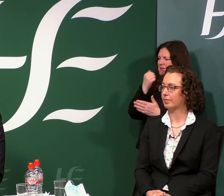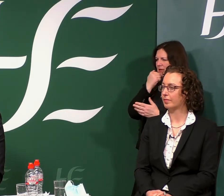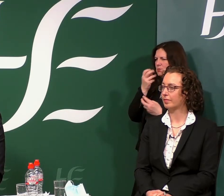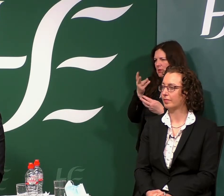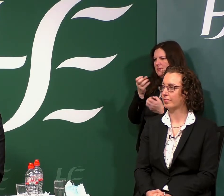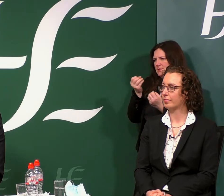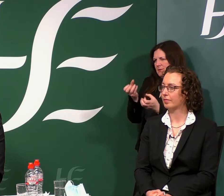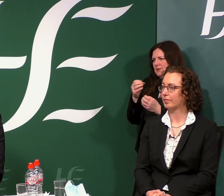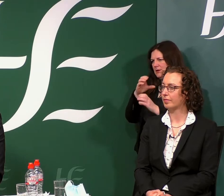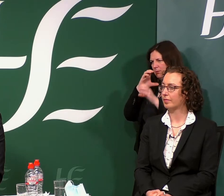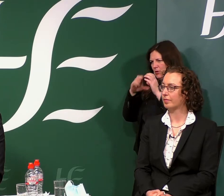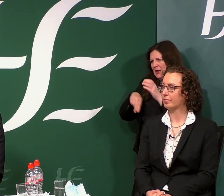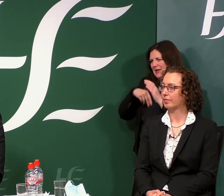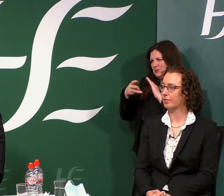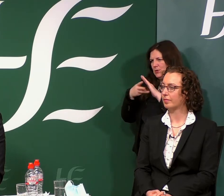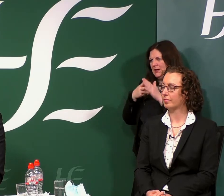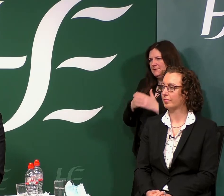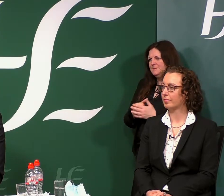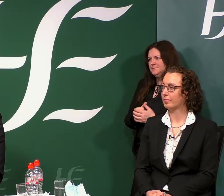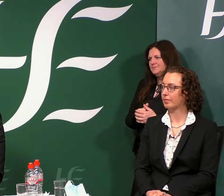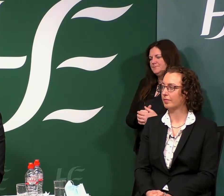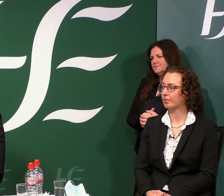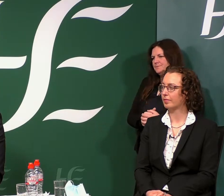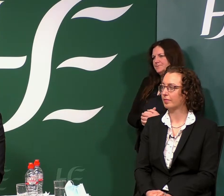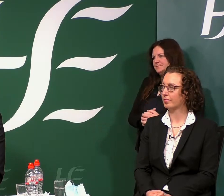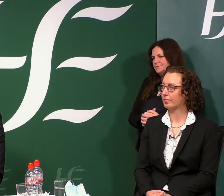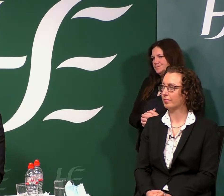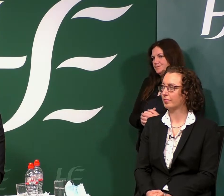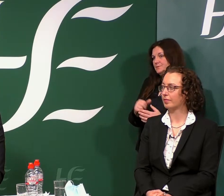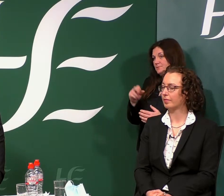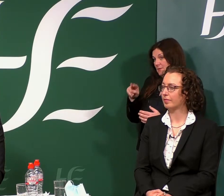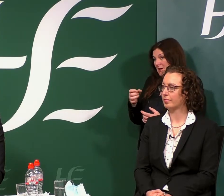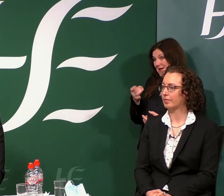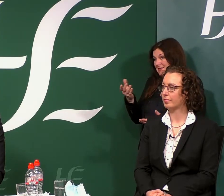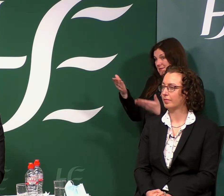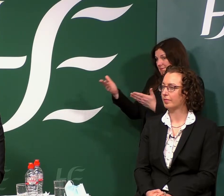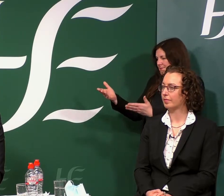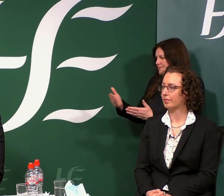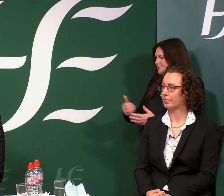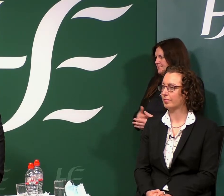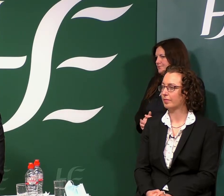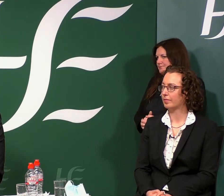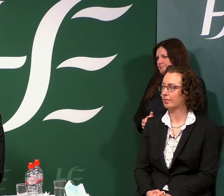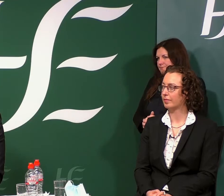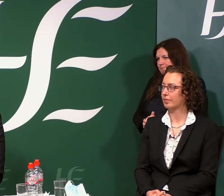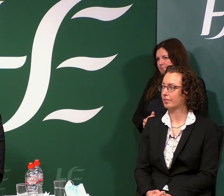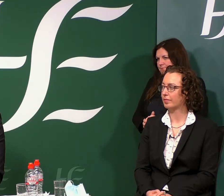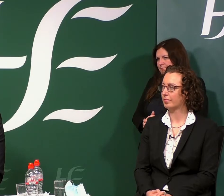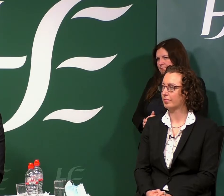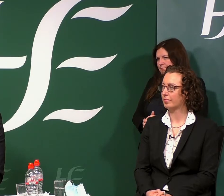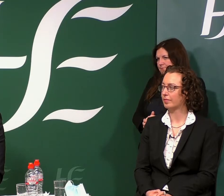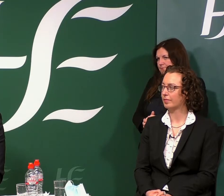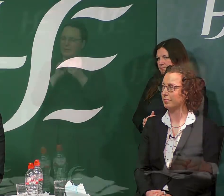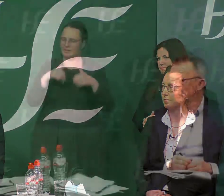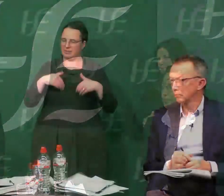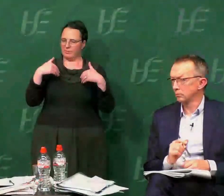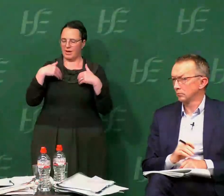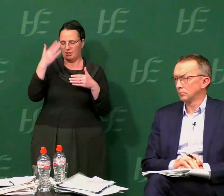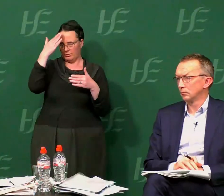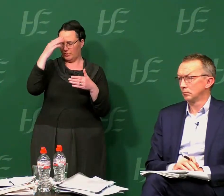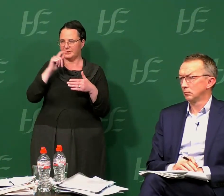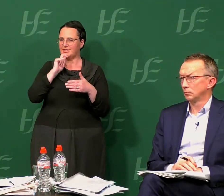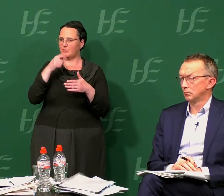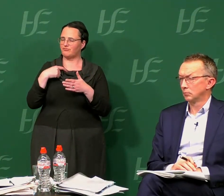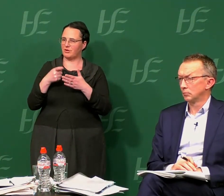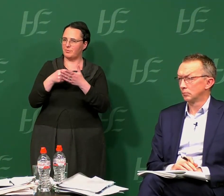week. Just can I ask Colm, obviously NEFIT met this morning. I know you're not going to tell us what's been recommended, but